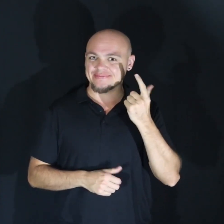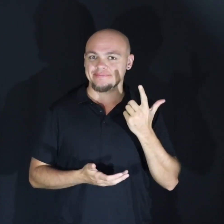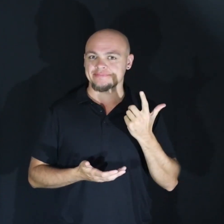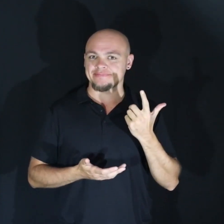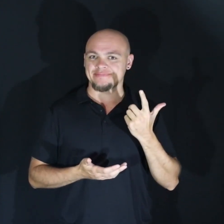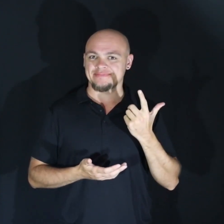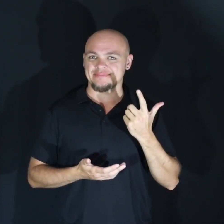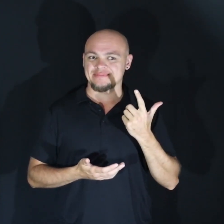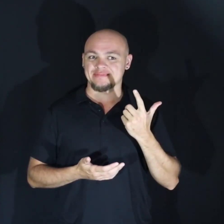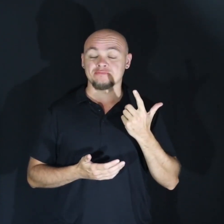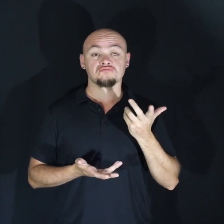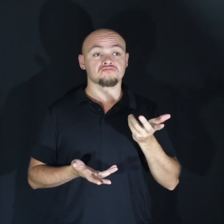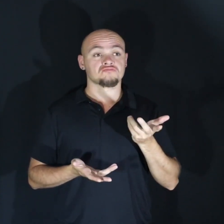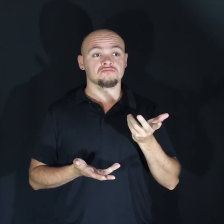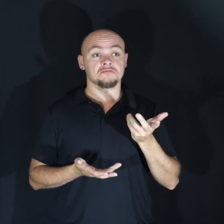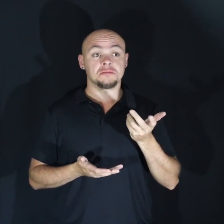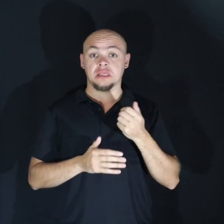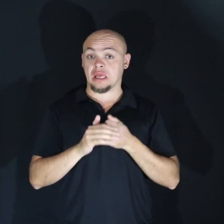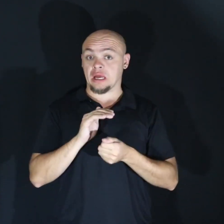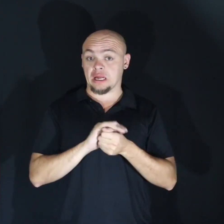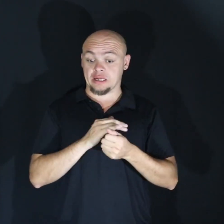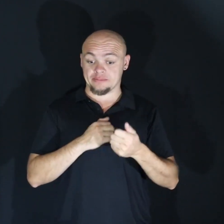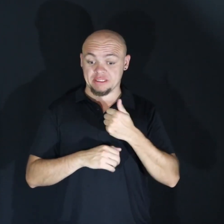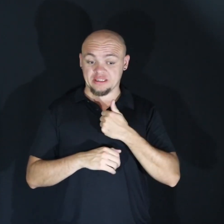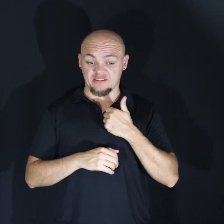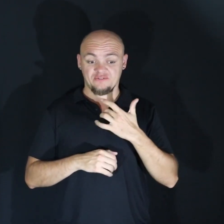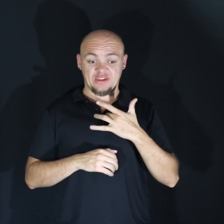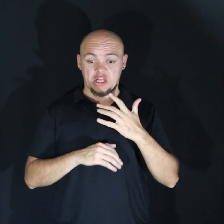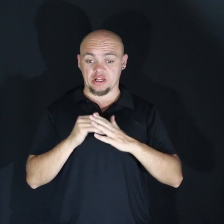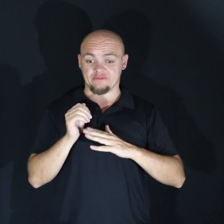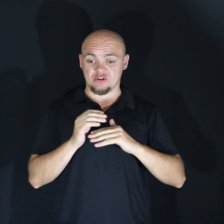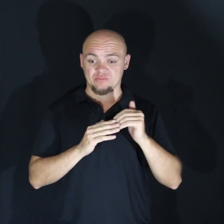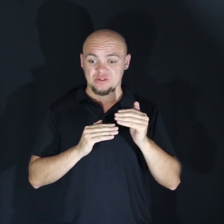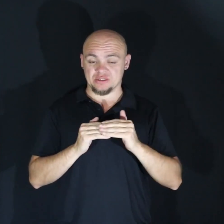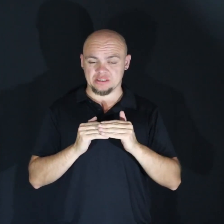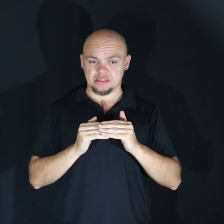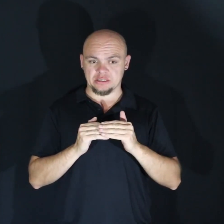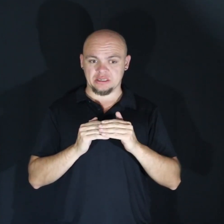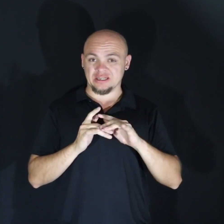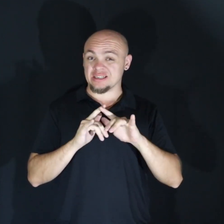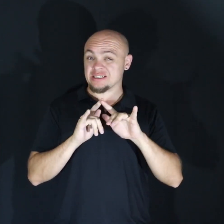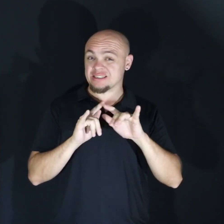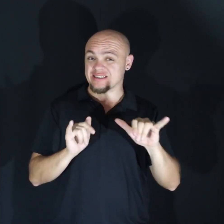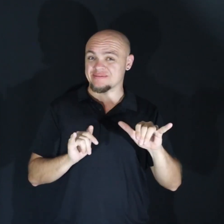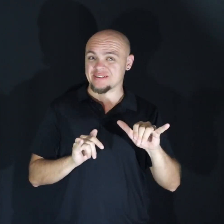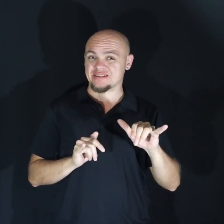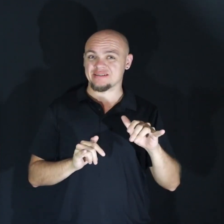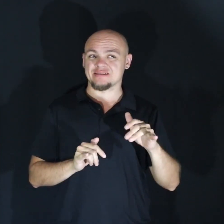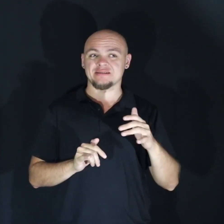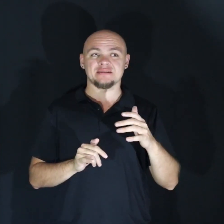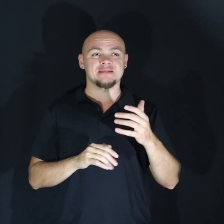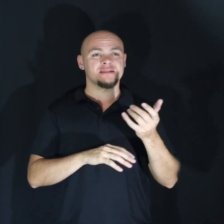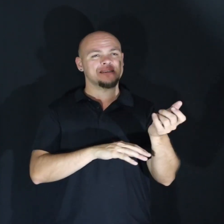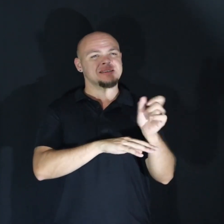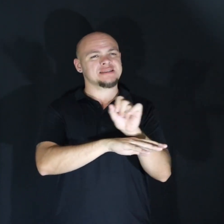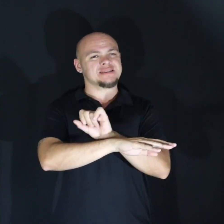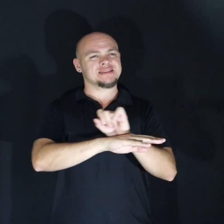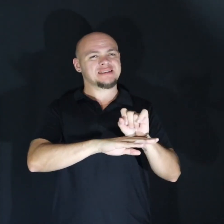I felt so comfortable hiding myself, but at the same time, I felt drawn to the